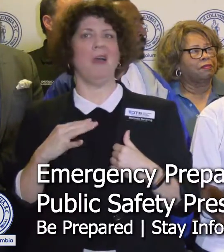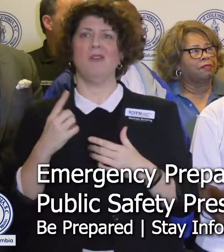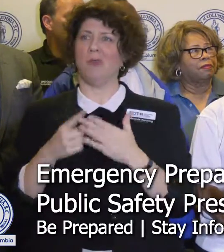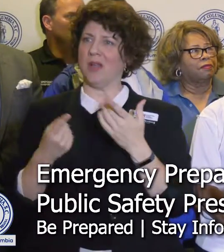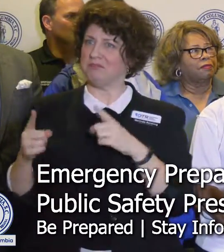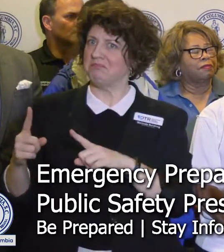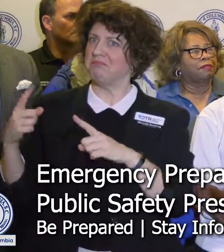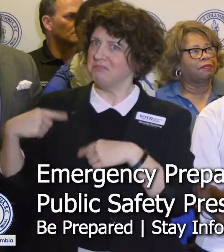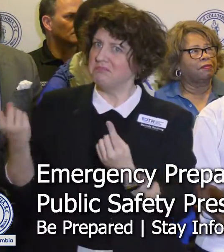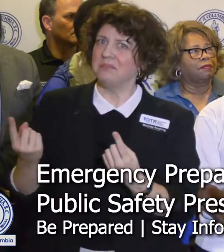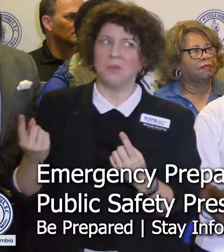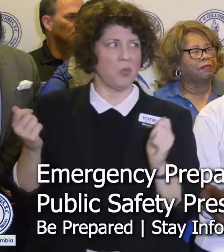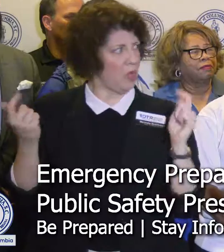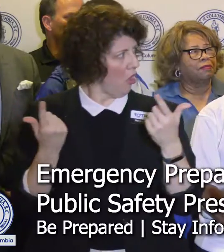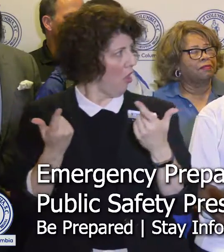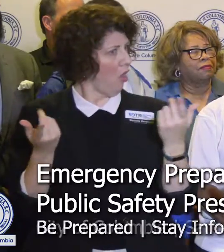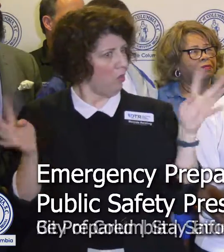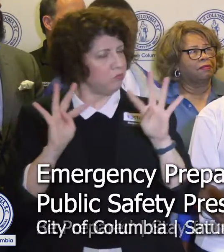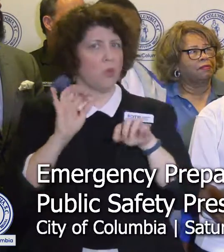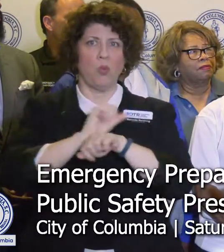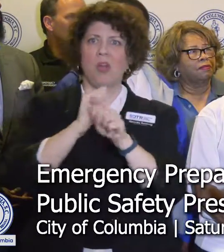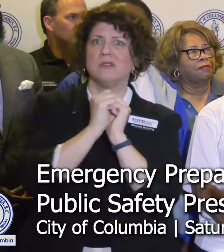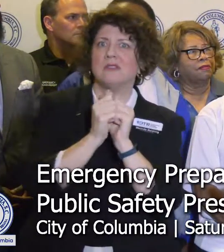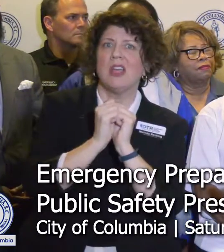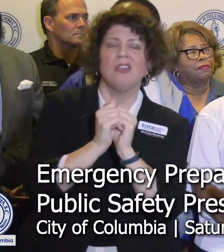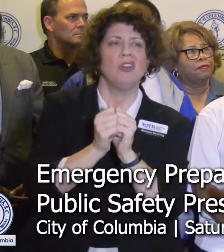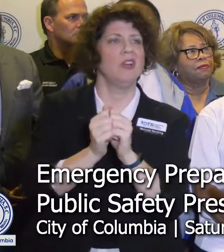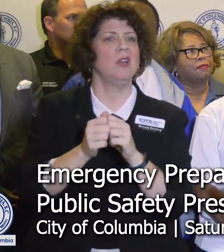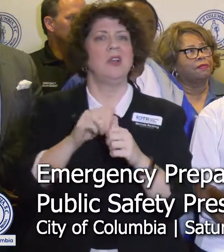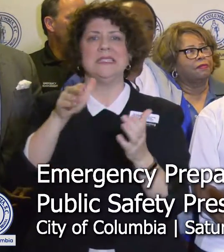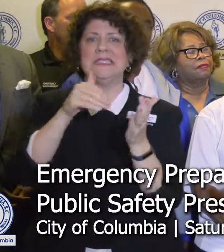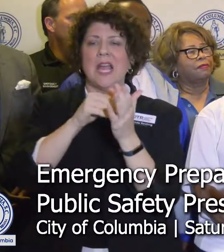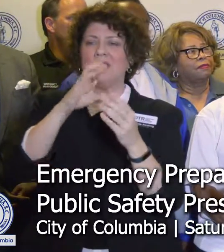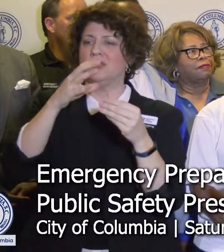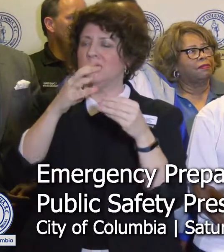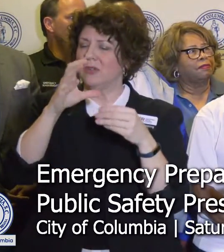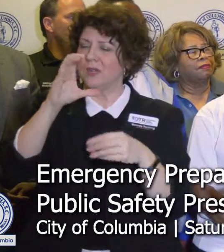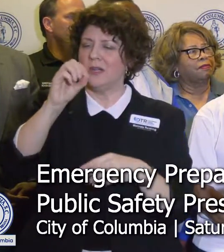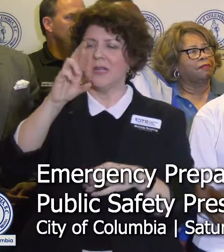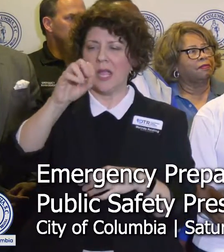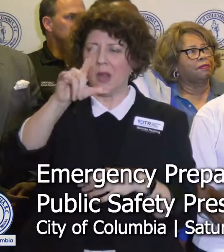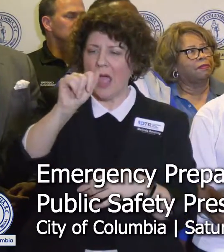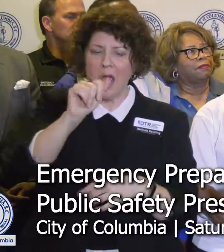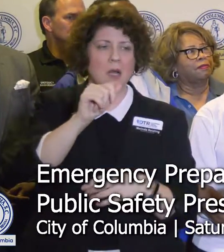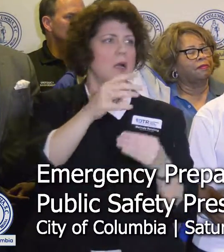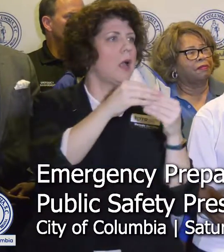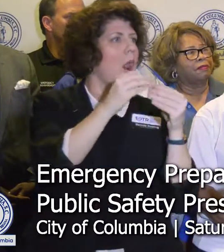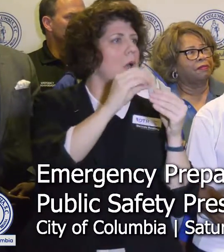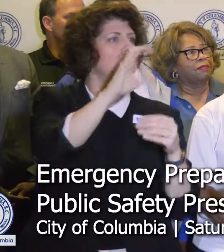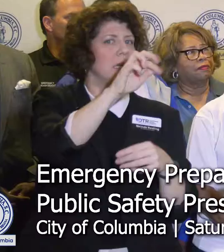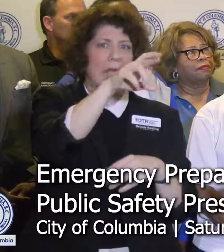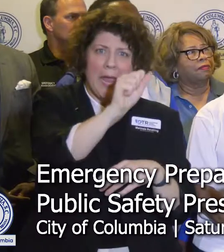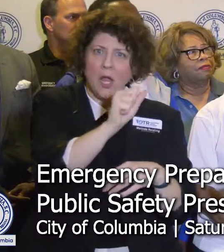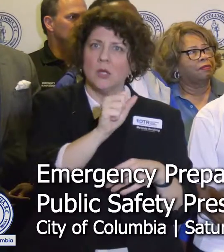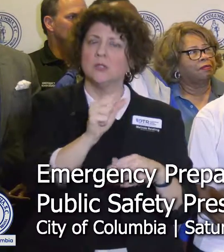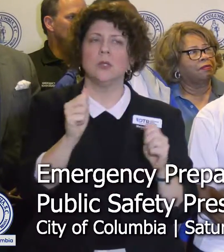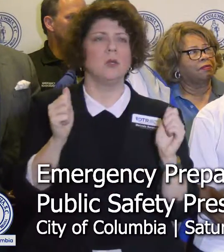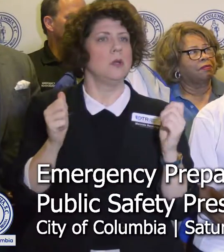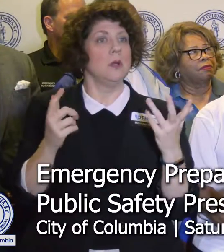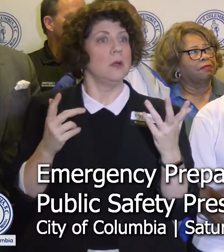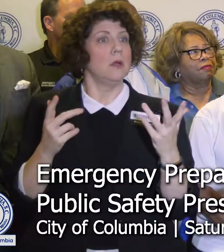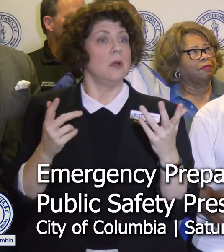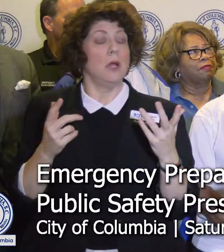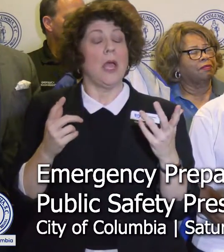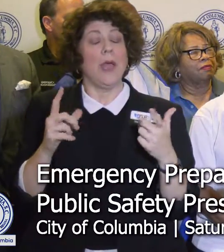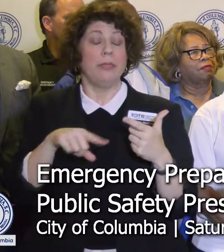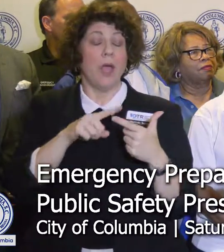all of our other partners, the Central Carolina Community Foundation, Columbia Cares, and everyone else, then we will have to shift into